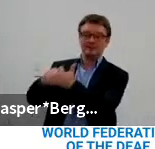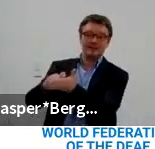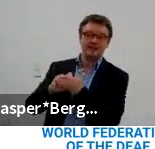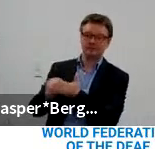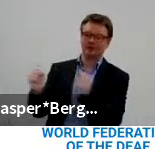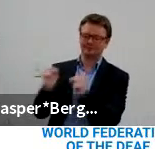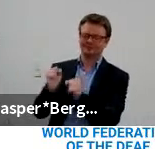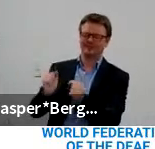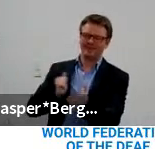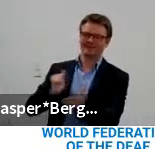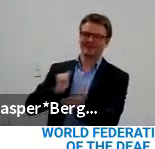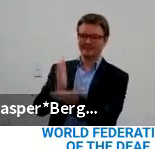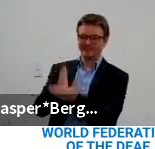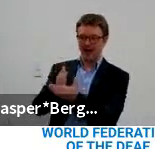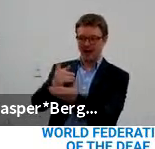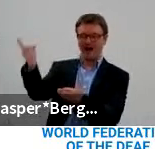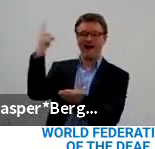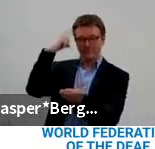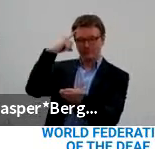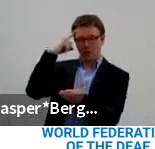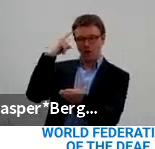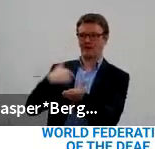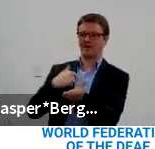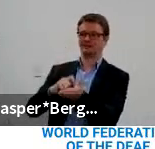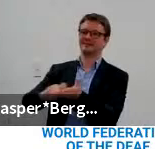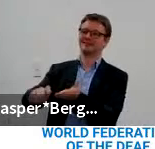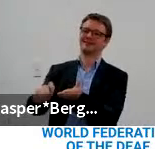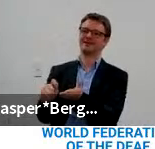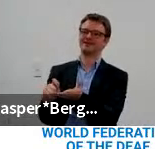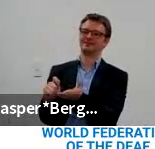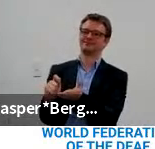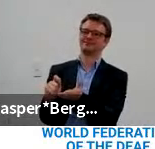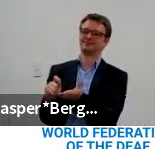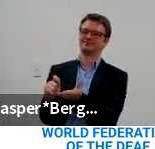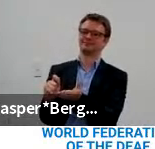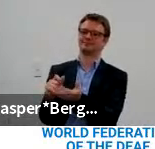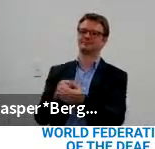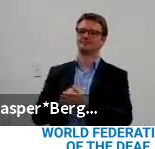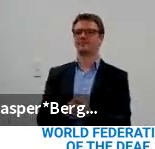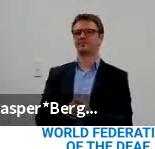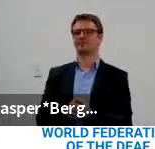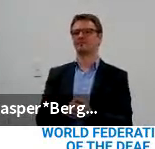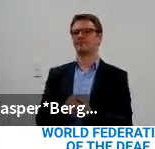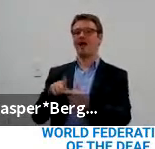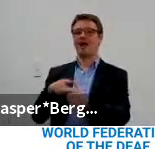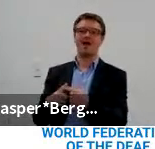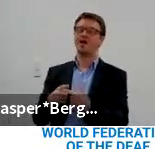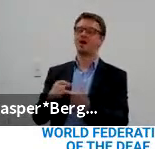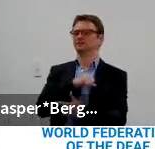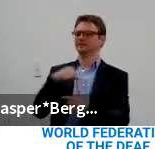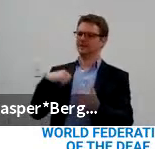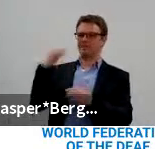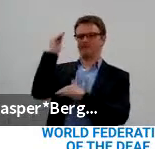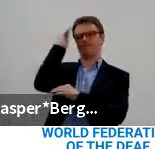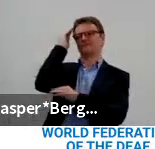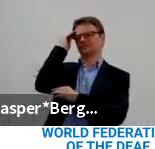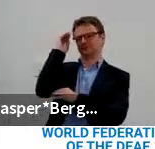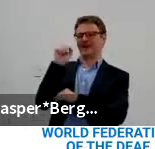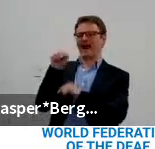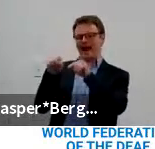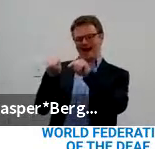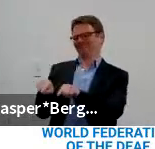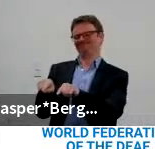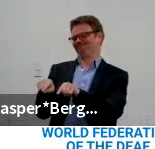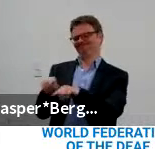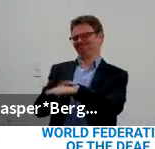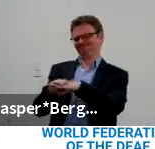situations, to get a bit more clear communication through, or just to make sure that what they have written on this pamphlet is actually understood